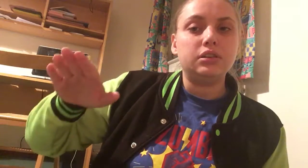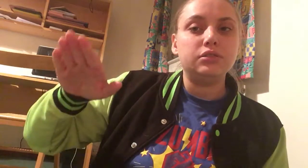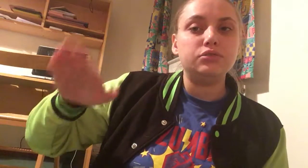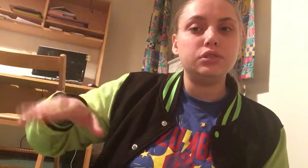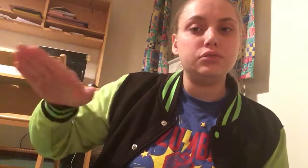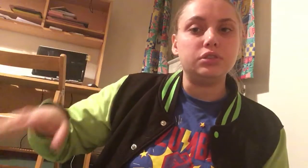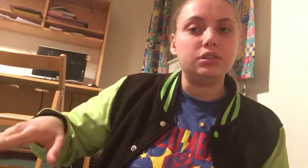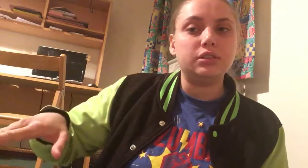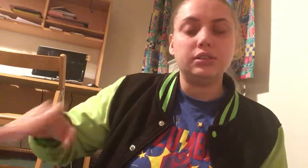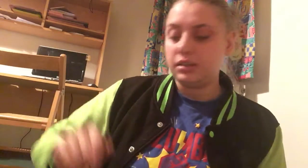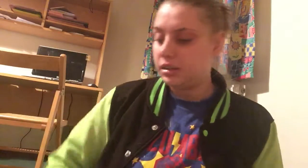children.